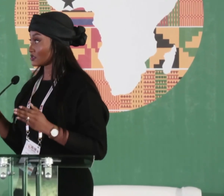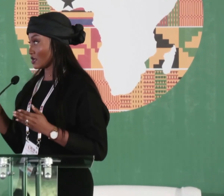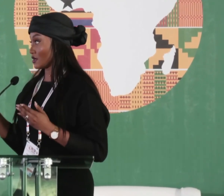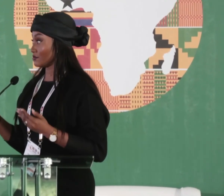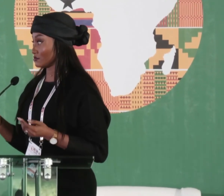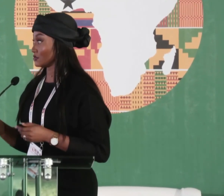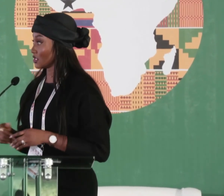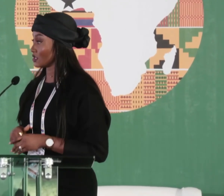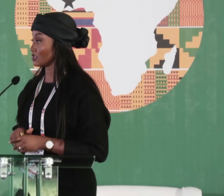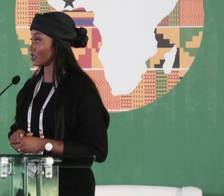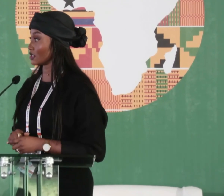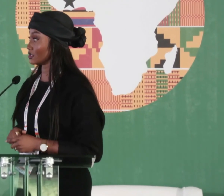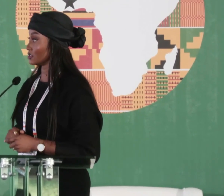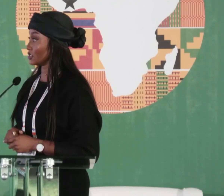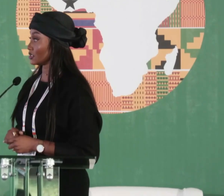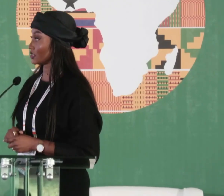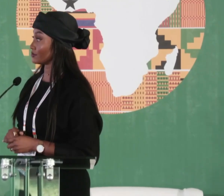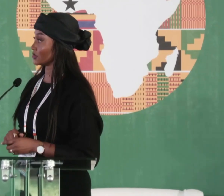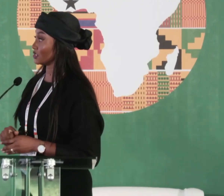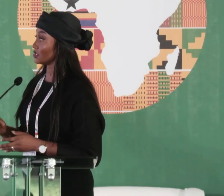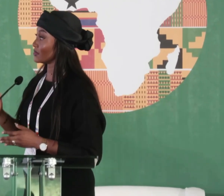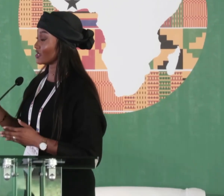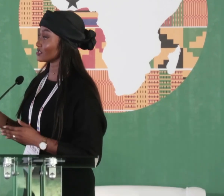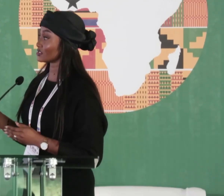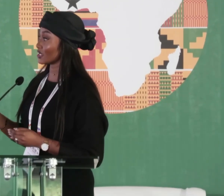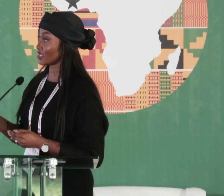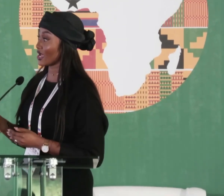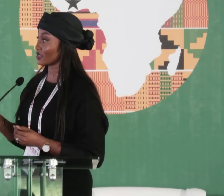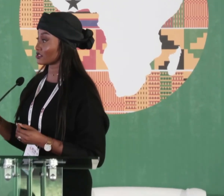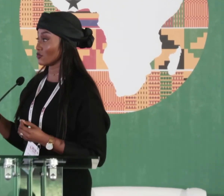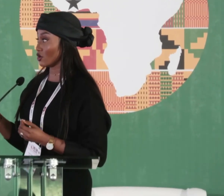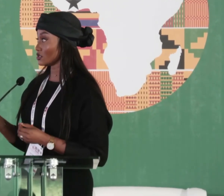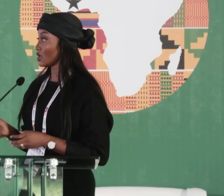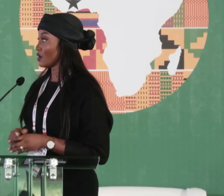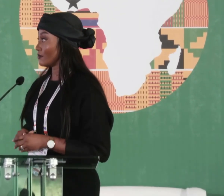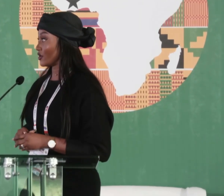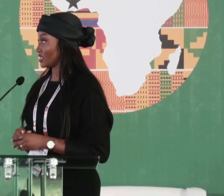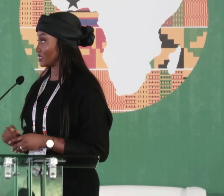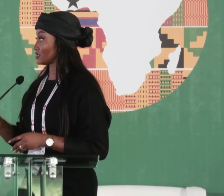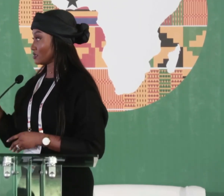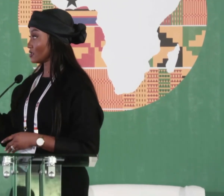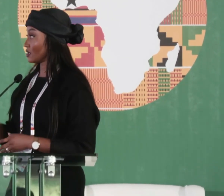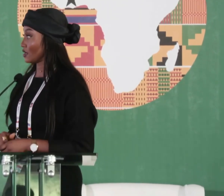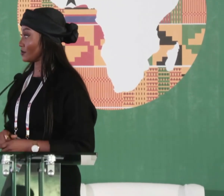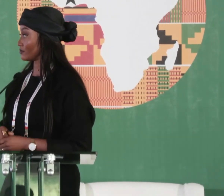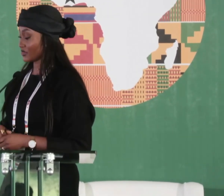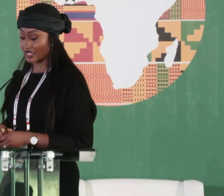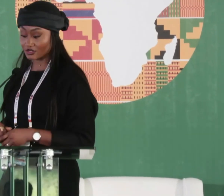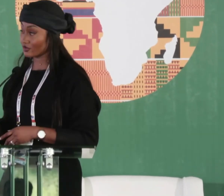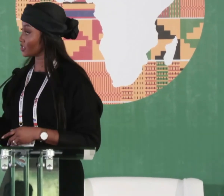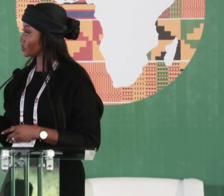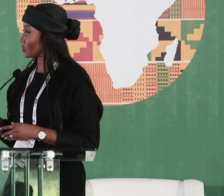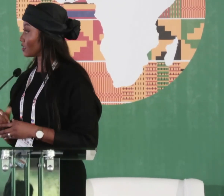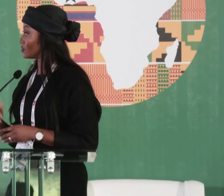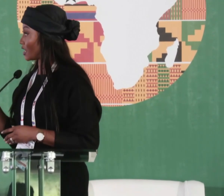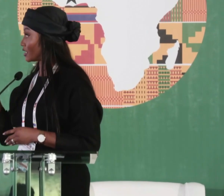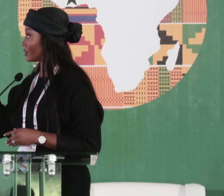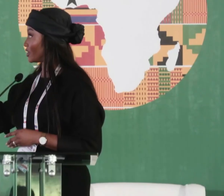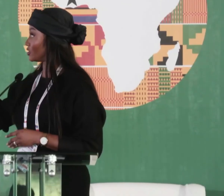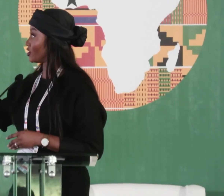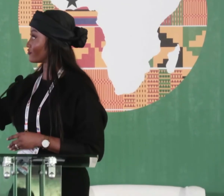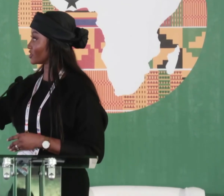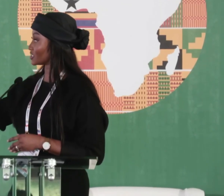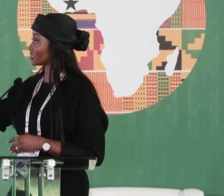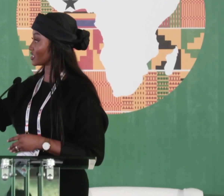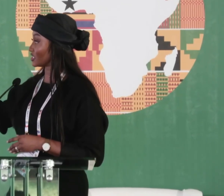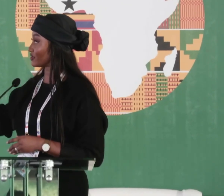yes, the males, they are small, but yes, that's the rate. And there were a